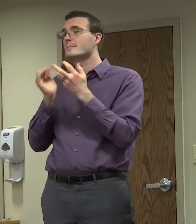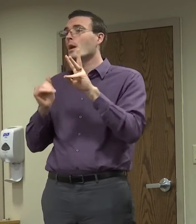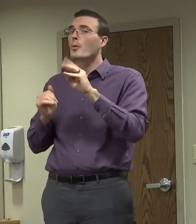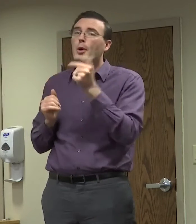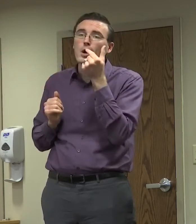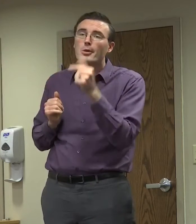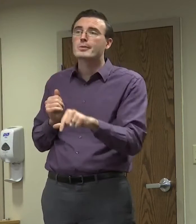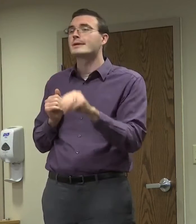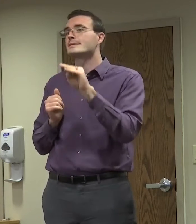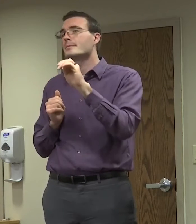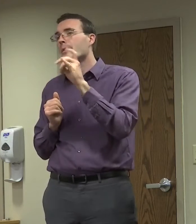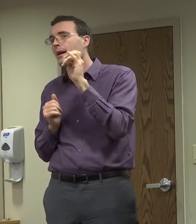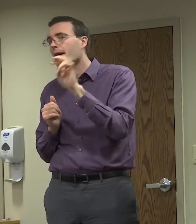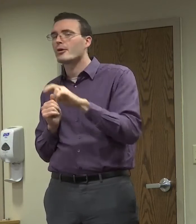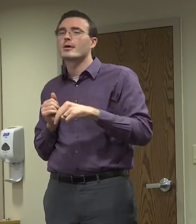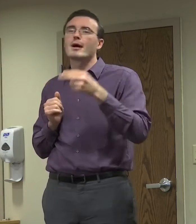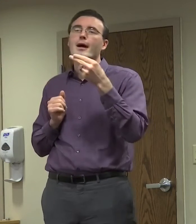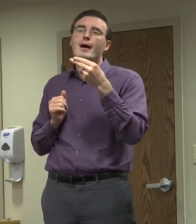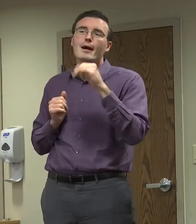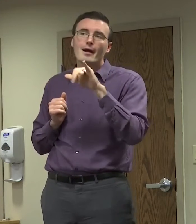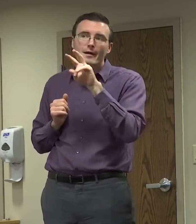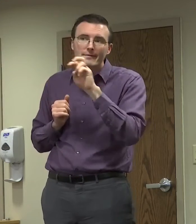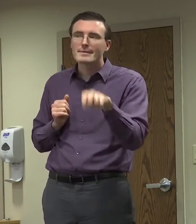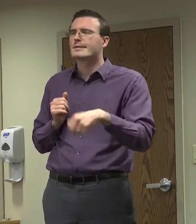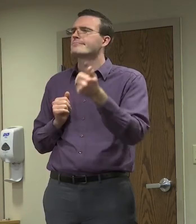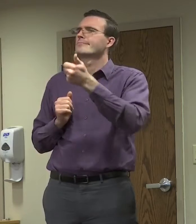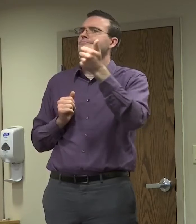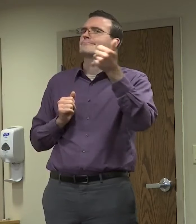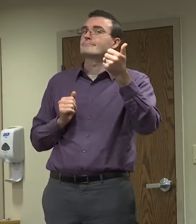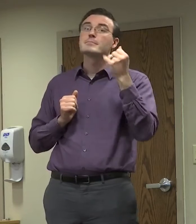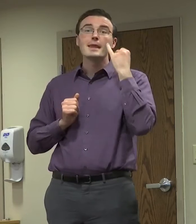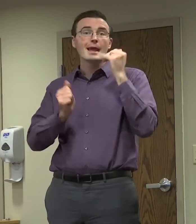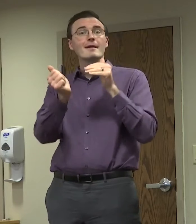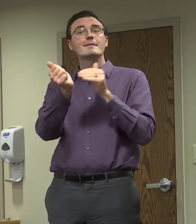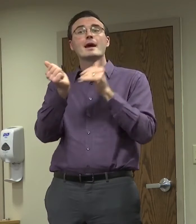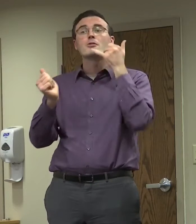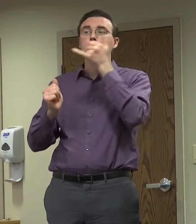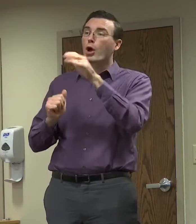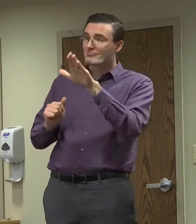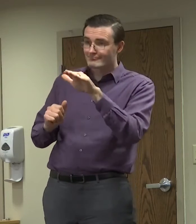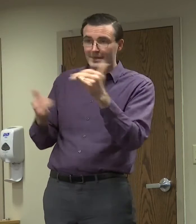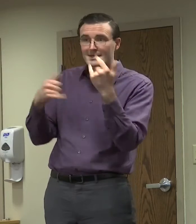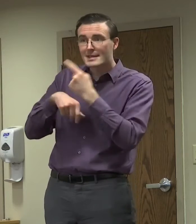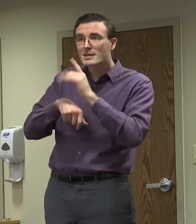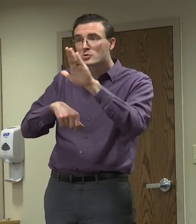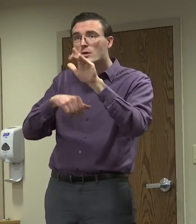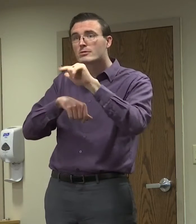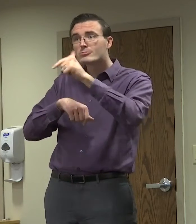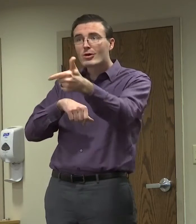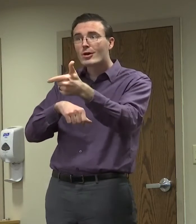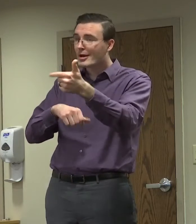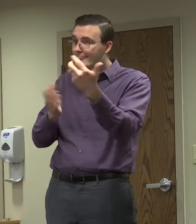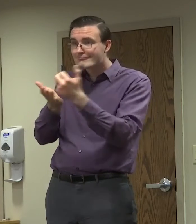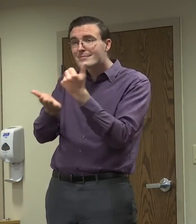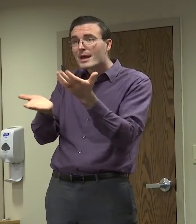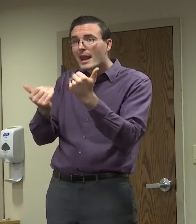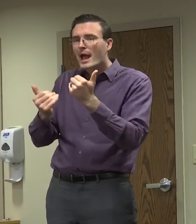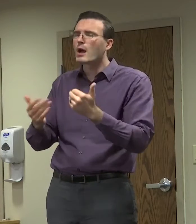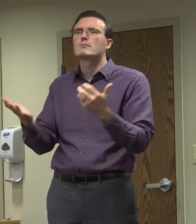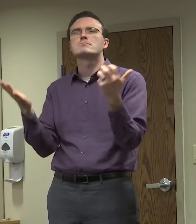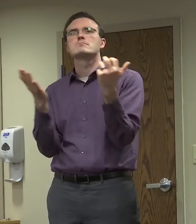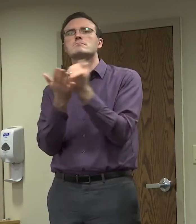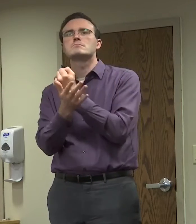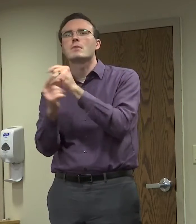pharmacies or retail. If your health system provider reaches out to you and says, today's your day, can you vaccinate with us? Go and take the